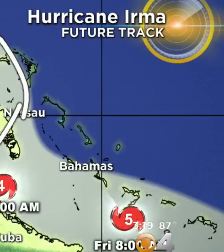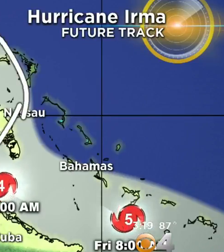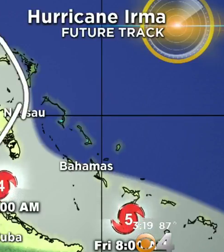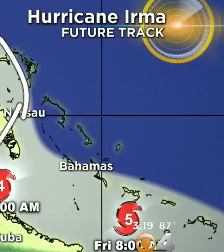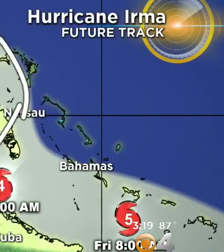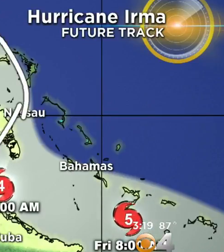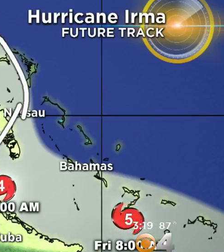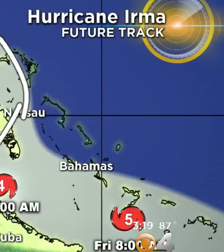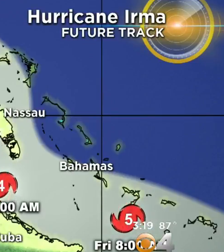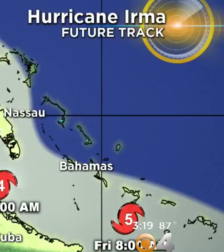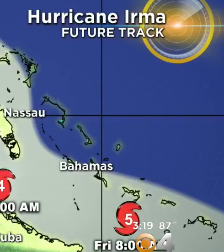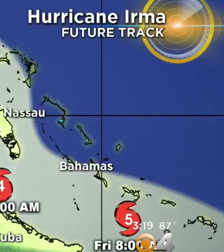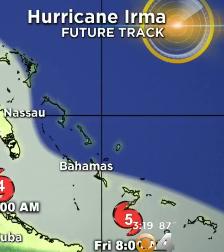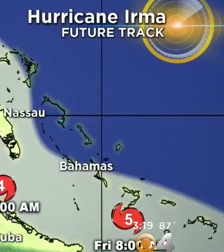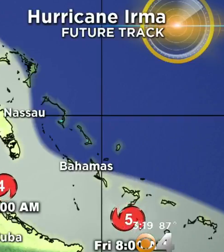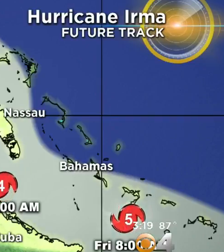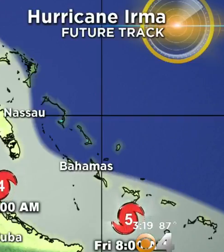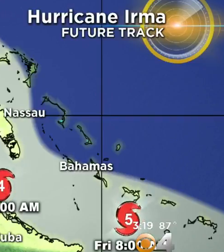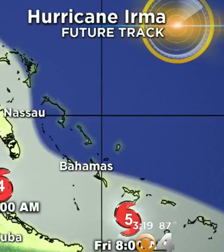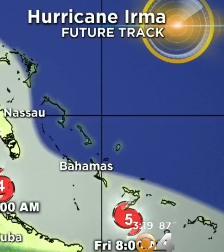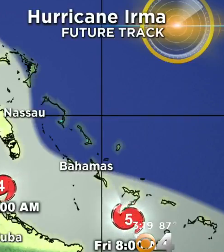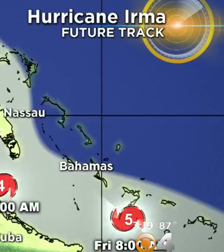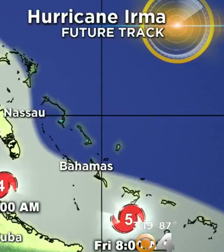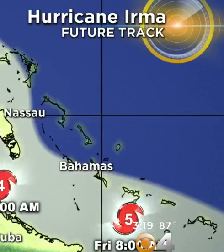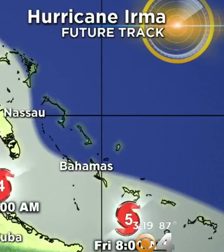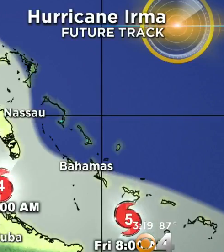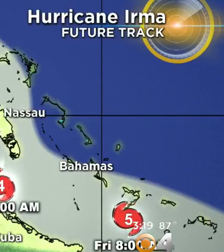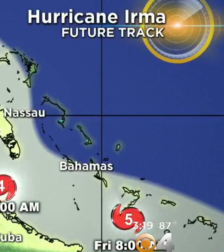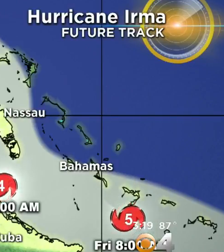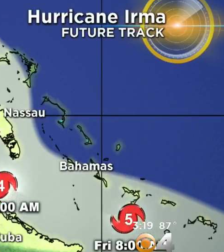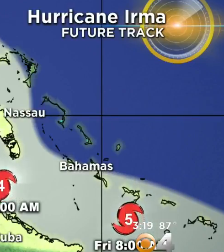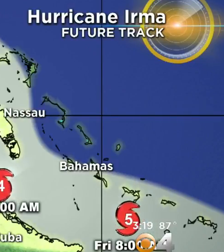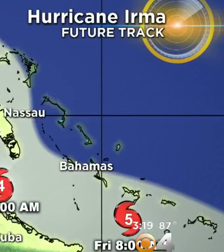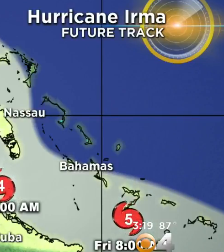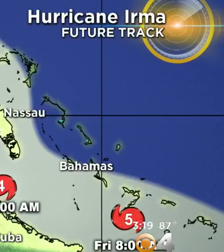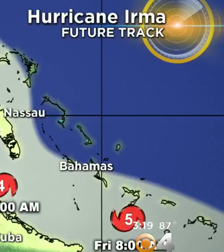based on that point, the storm could be anywhere from over here,